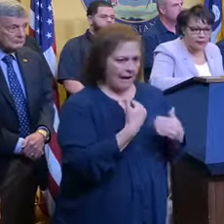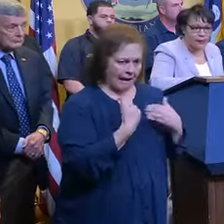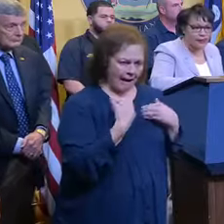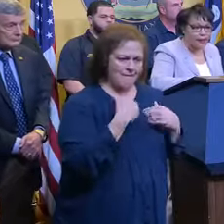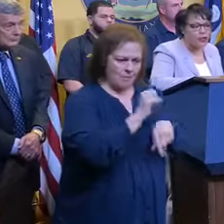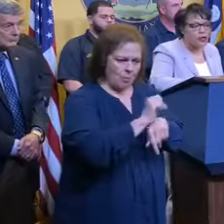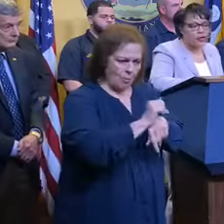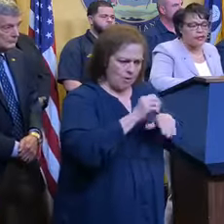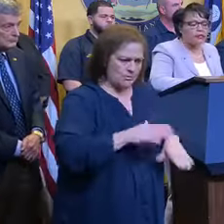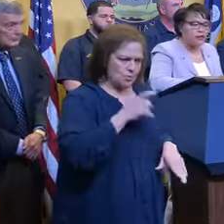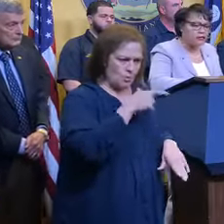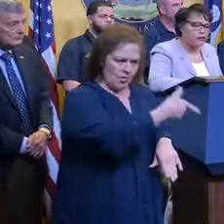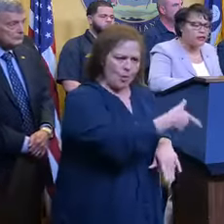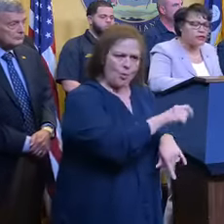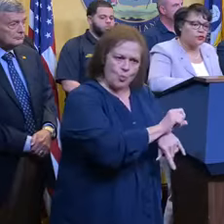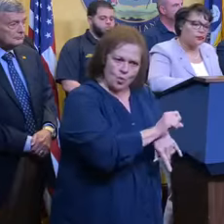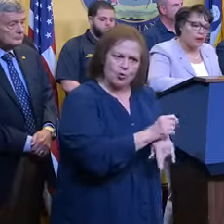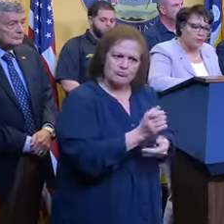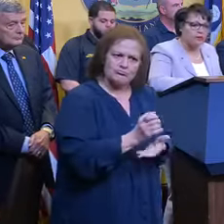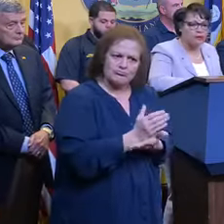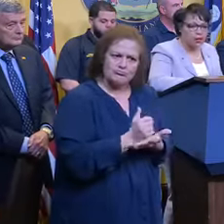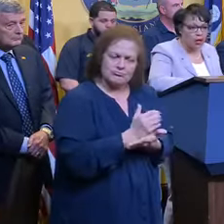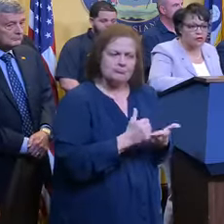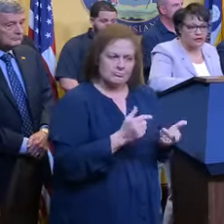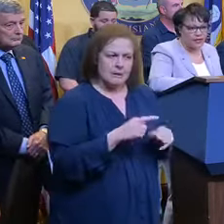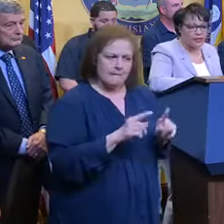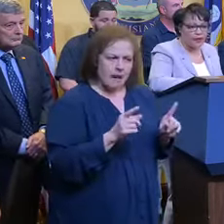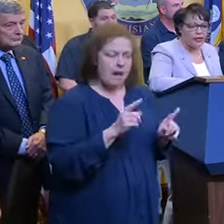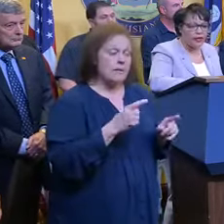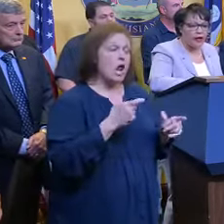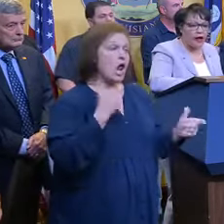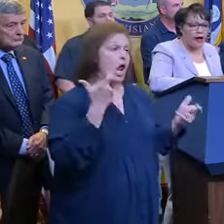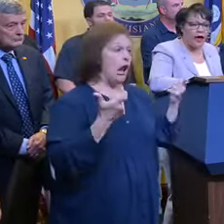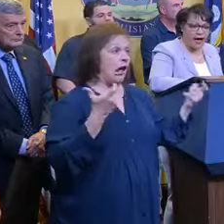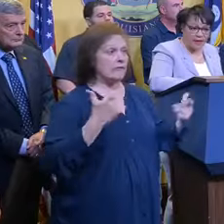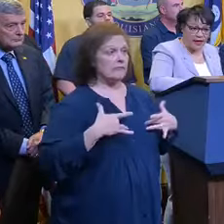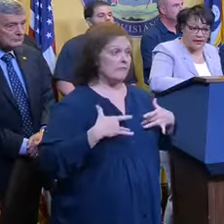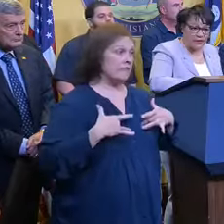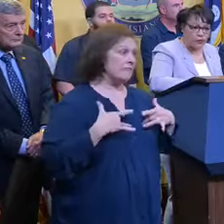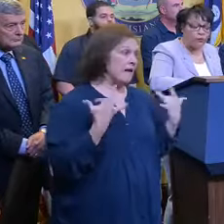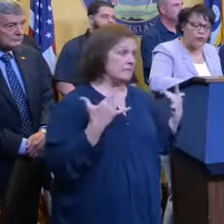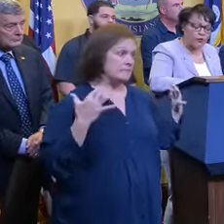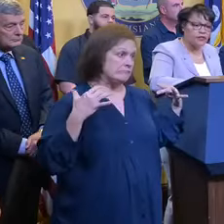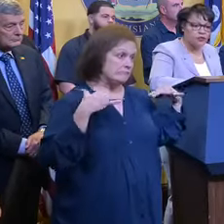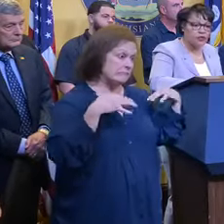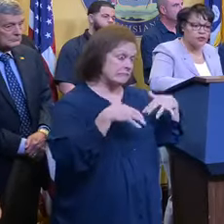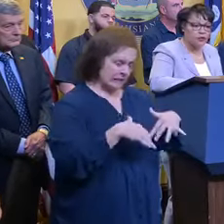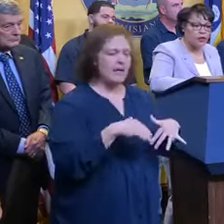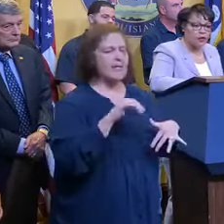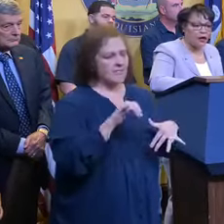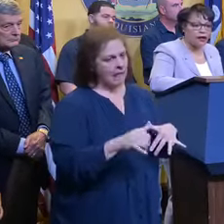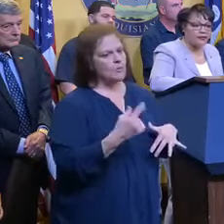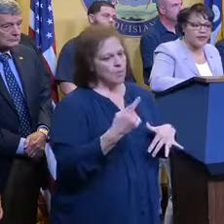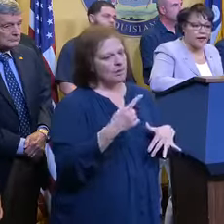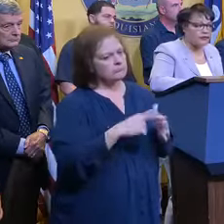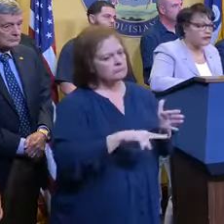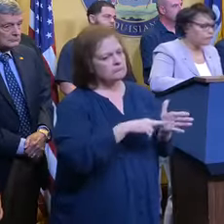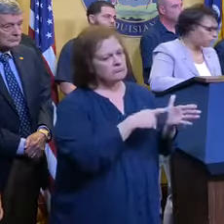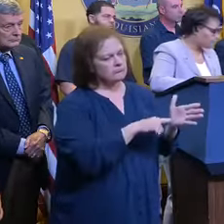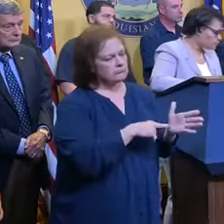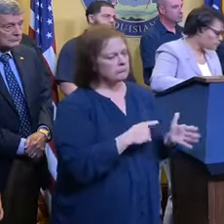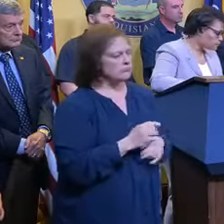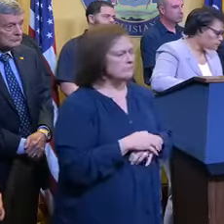who are working there, but it does speak to the public, the large events that we have canceled and will continue to